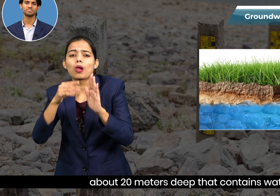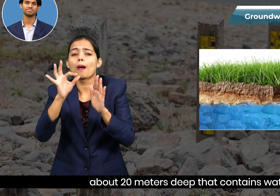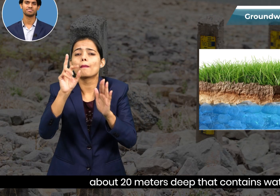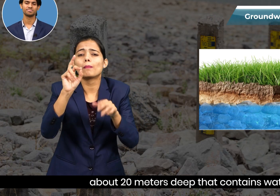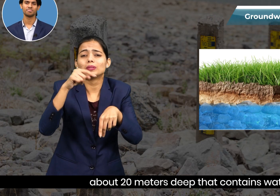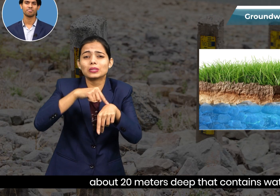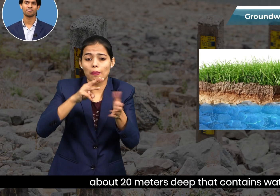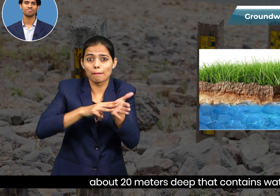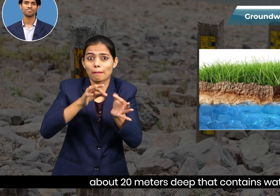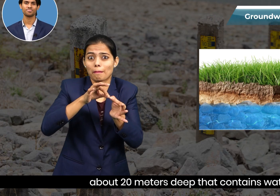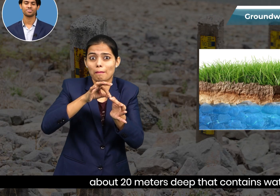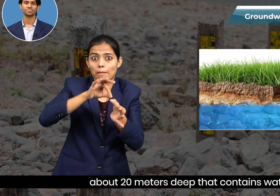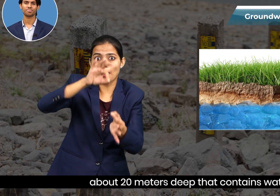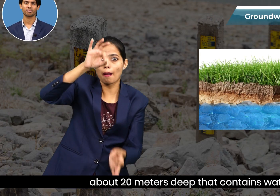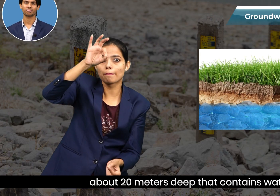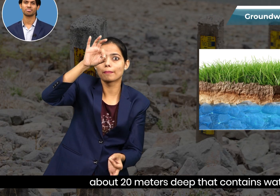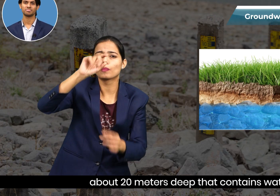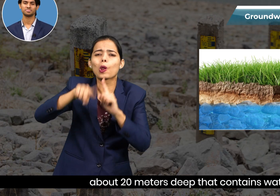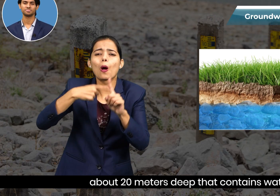water.